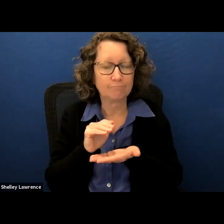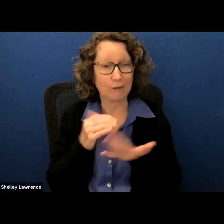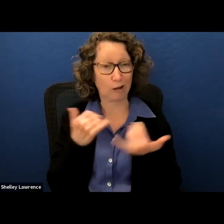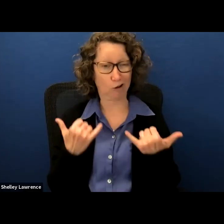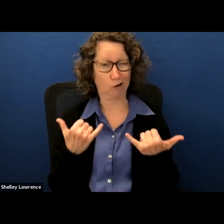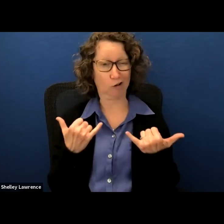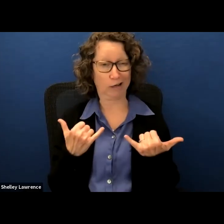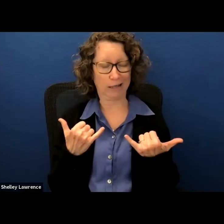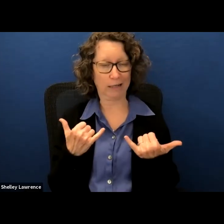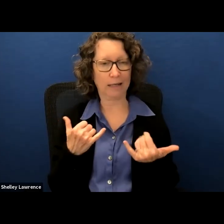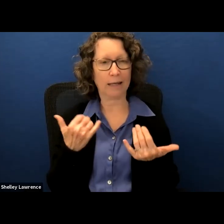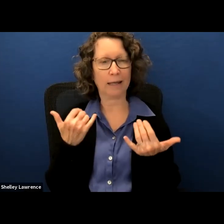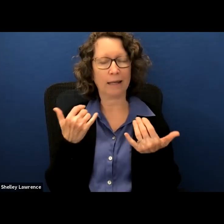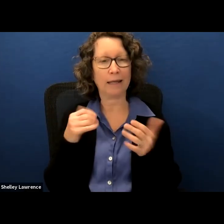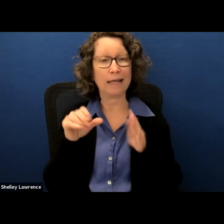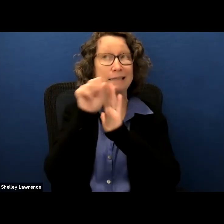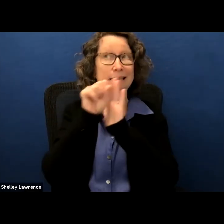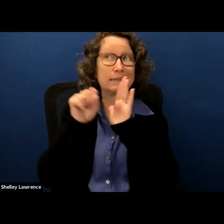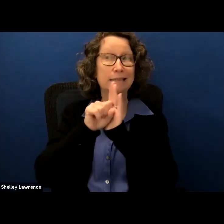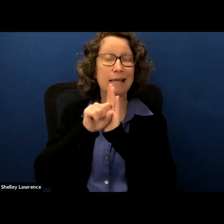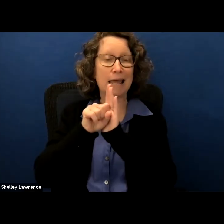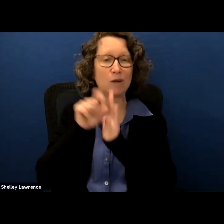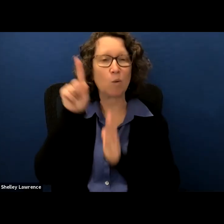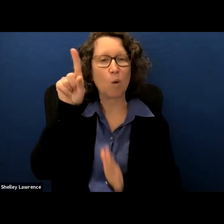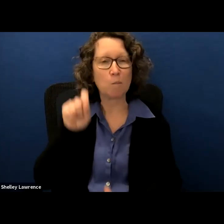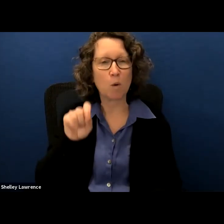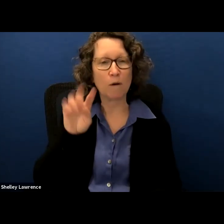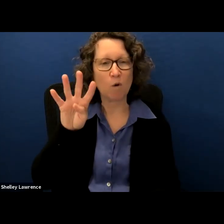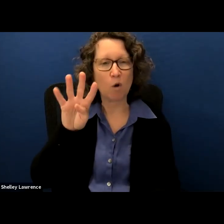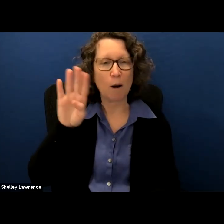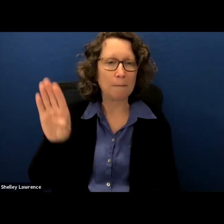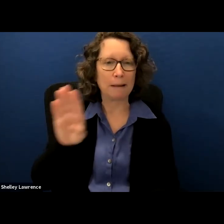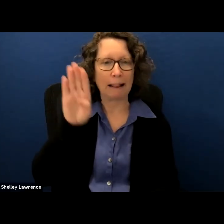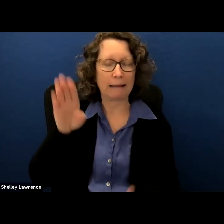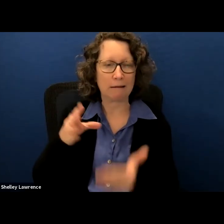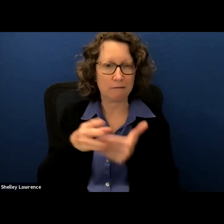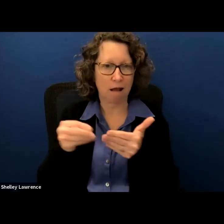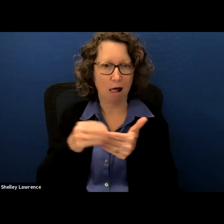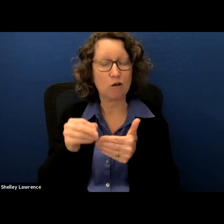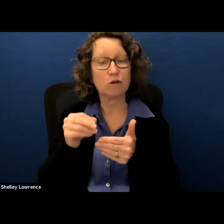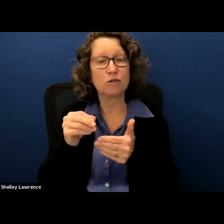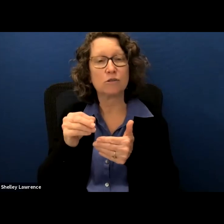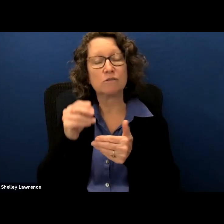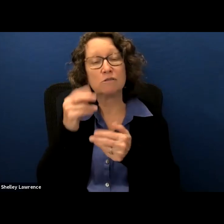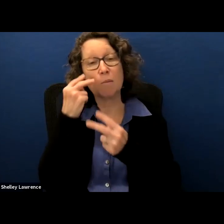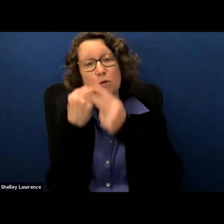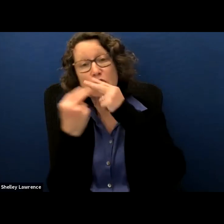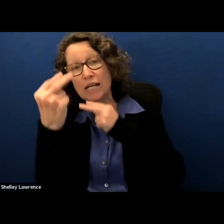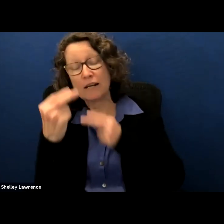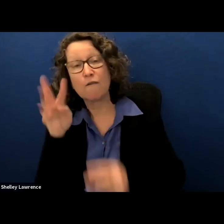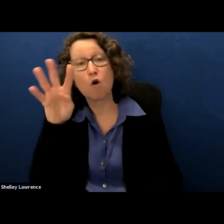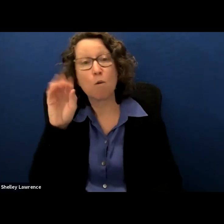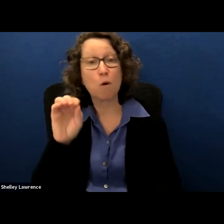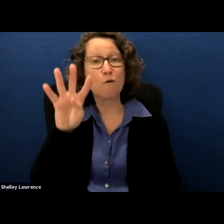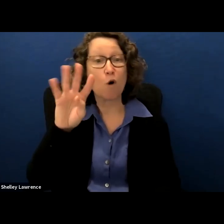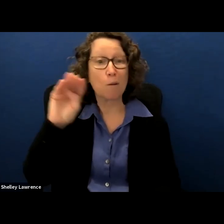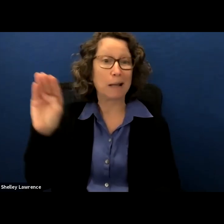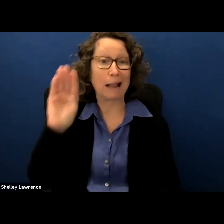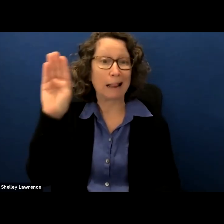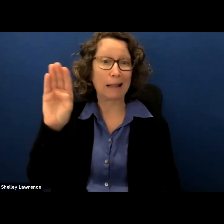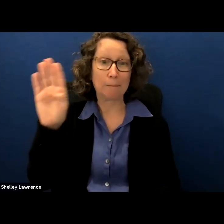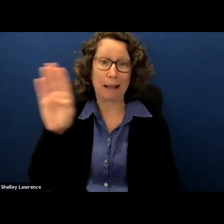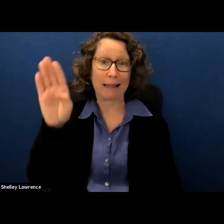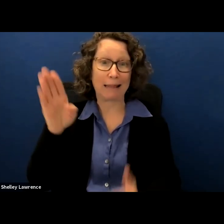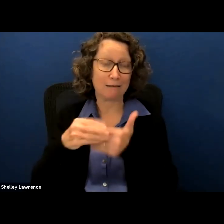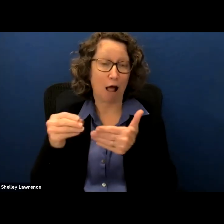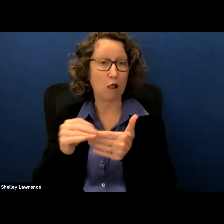Currently, the funding level at the state is $1.4 billion. It's projected to go up to $4.4 billion. So